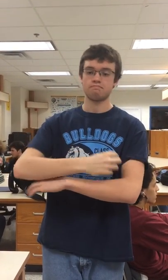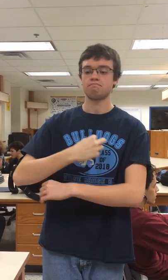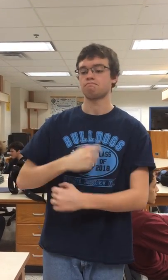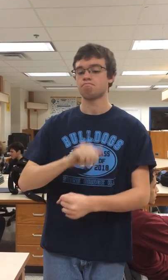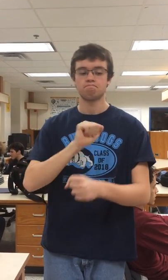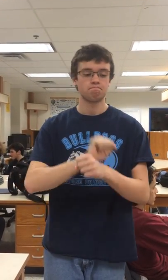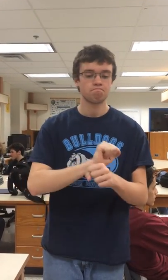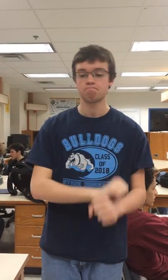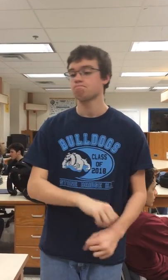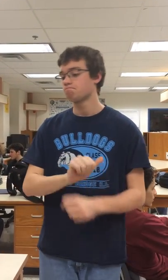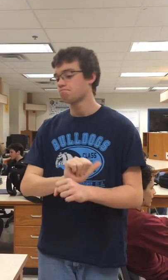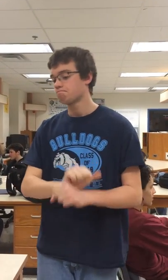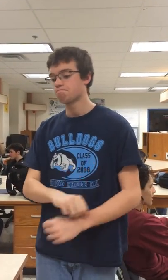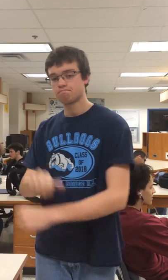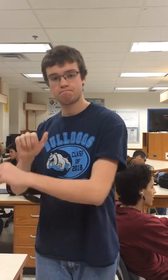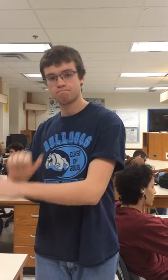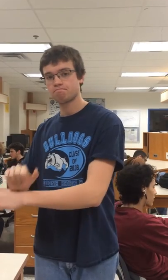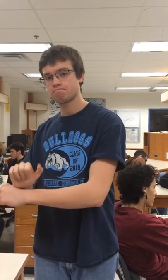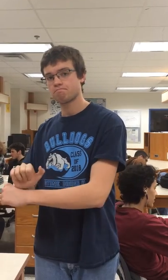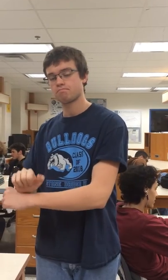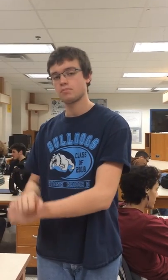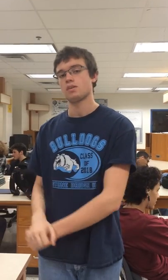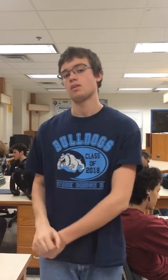some Arabic, but like. Well, is that what the language is called? Moroccan.